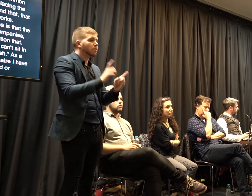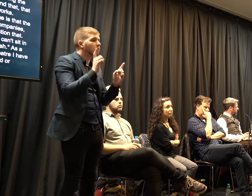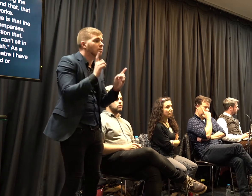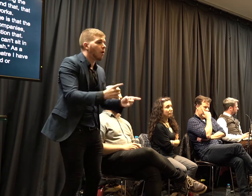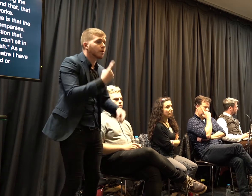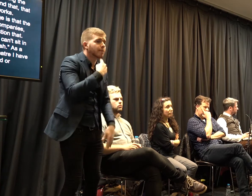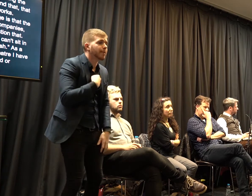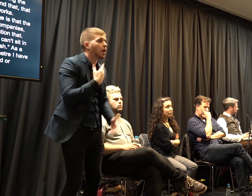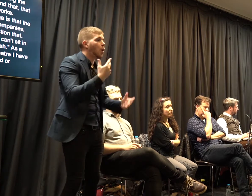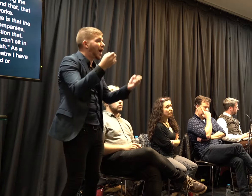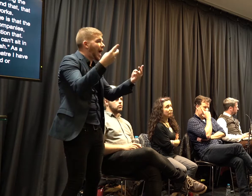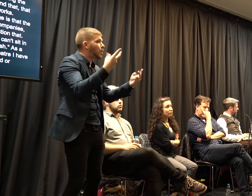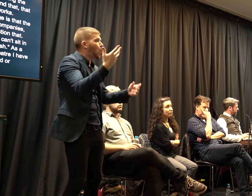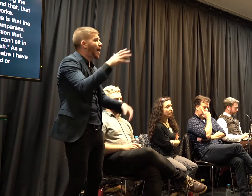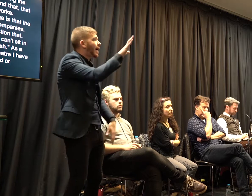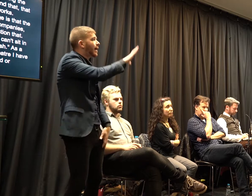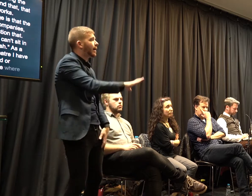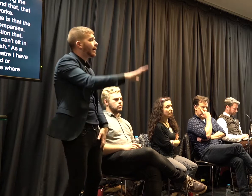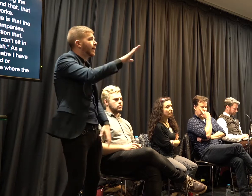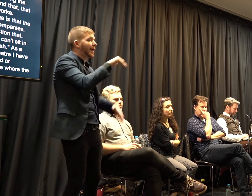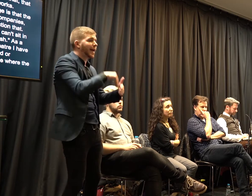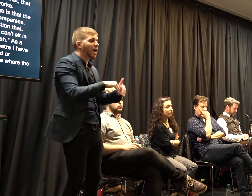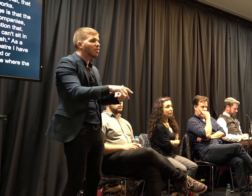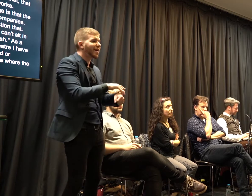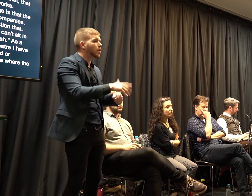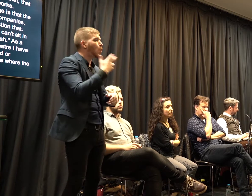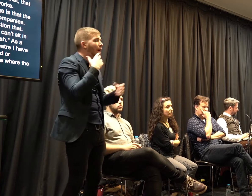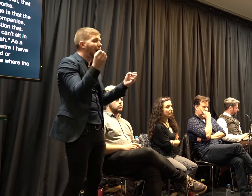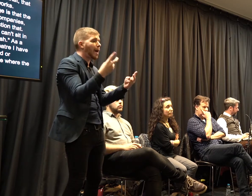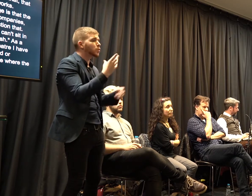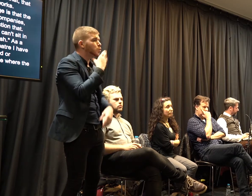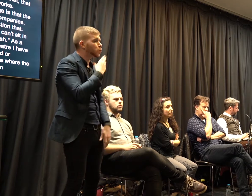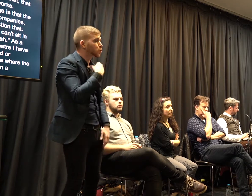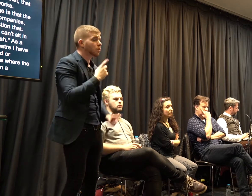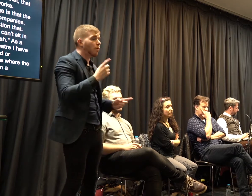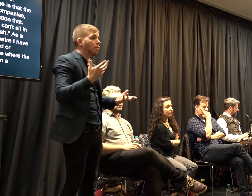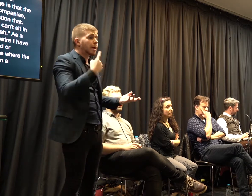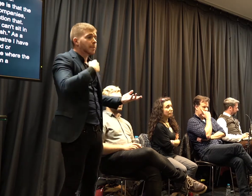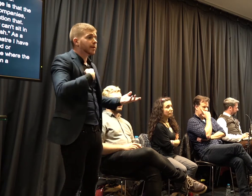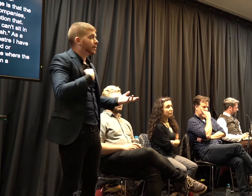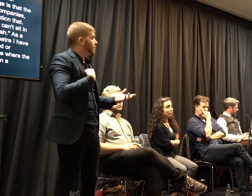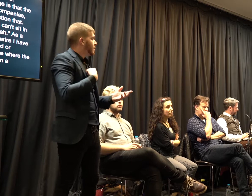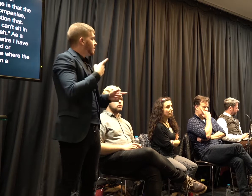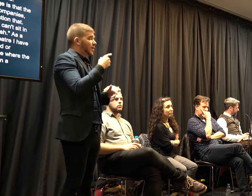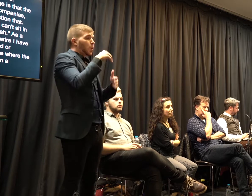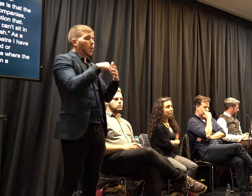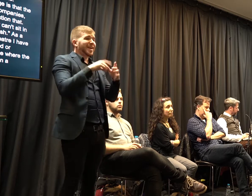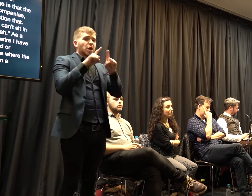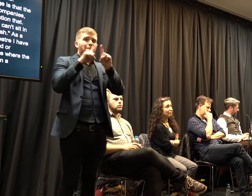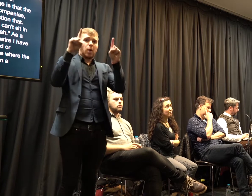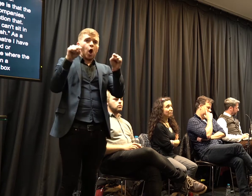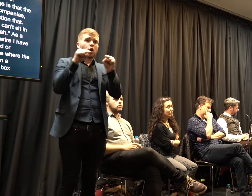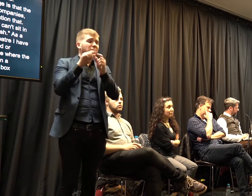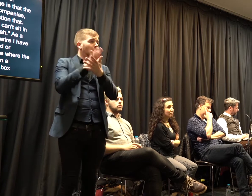were positioned in her theatre when a caption show was on. And they were in a box, so even